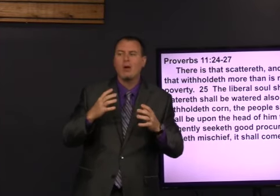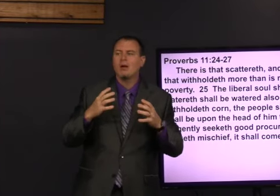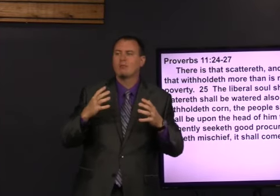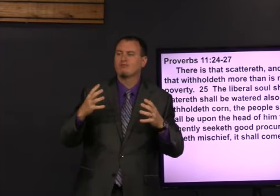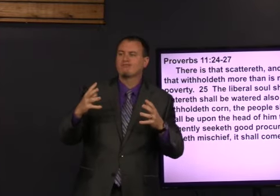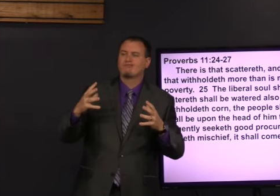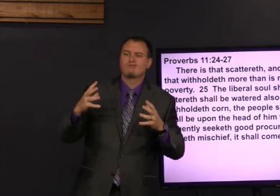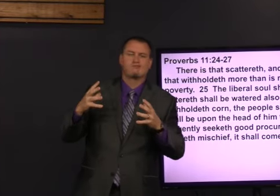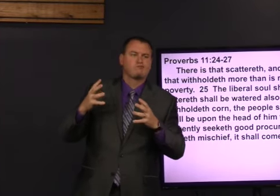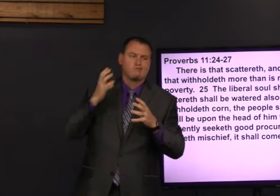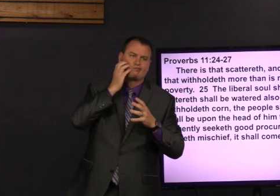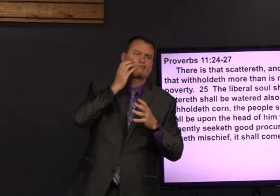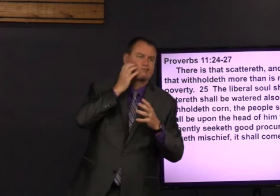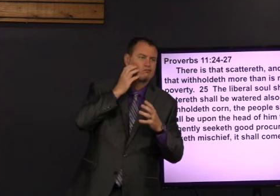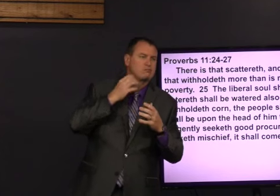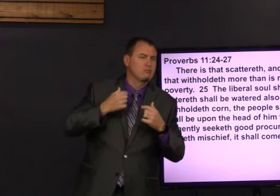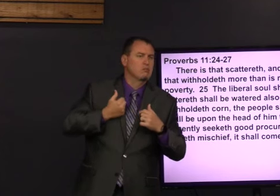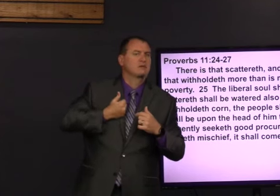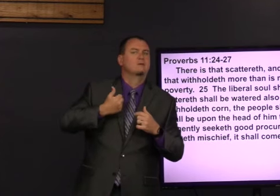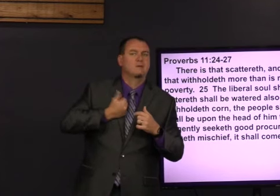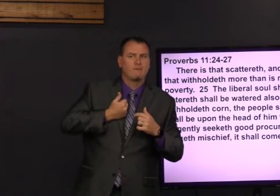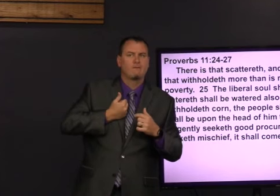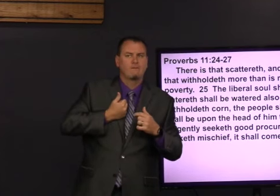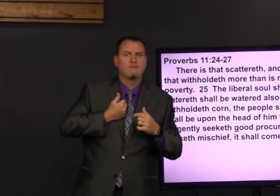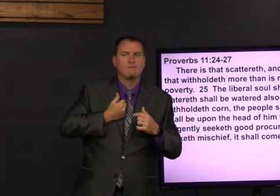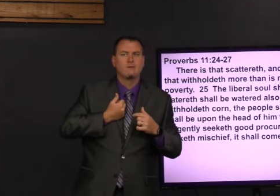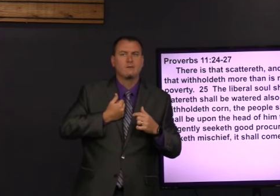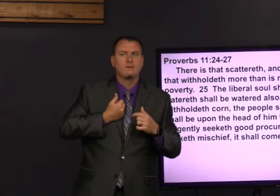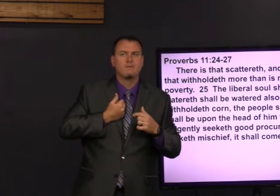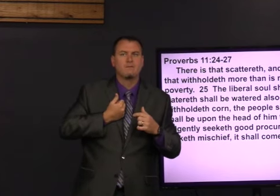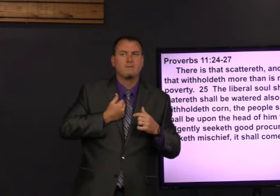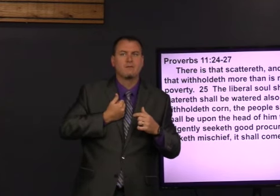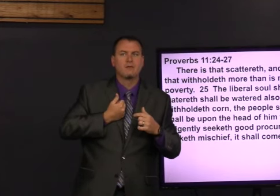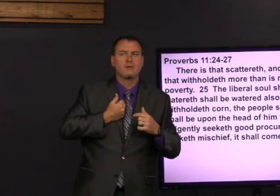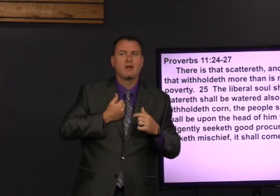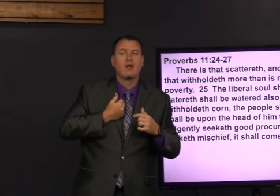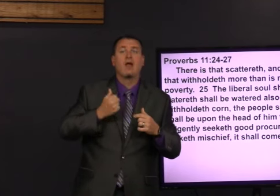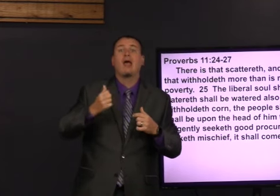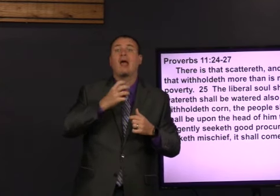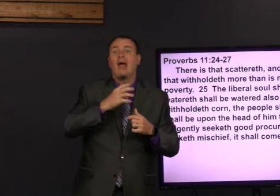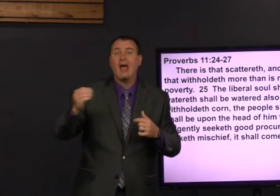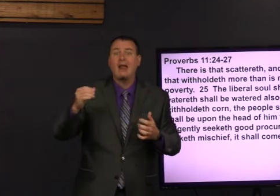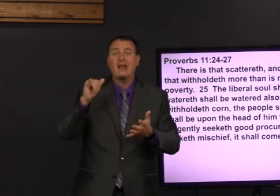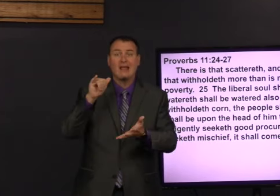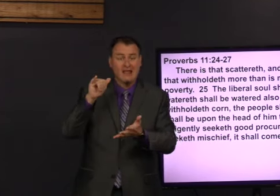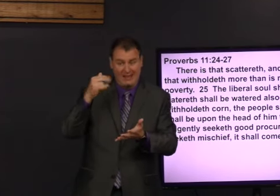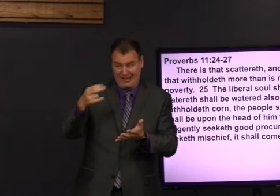profit back. You become fat by being generous. And